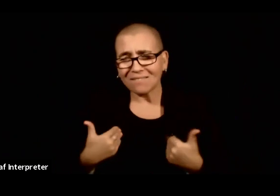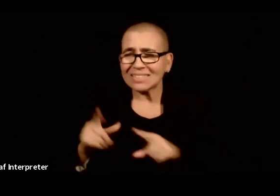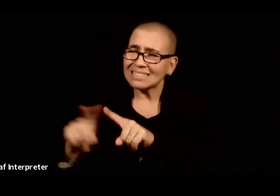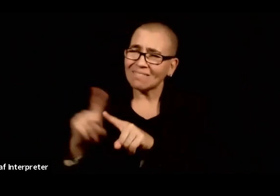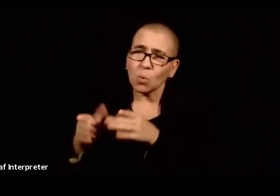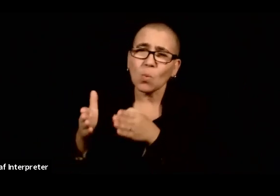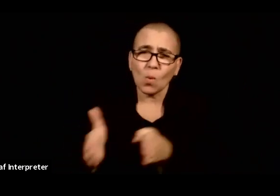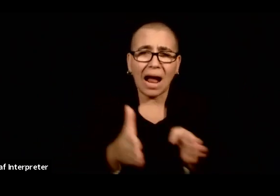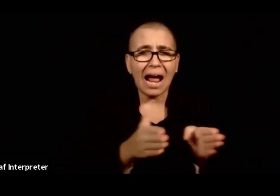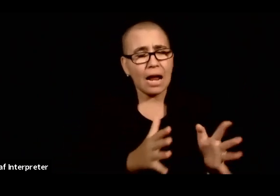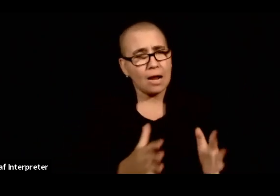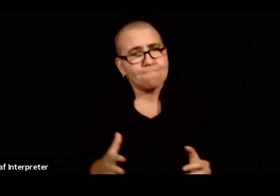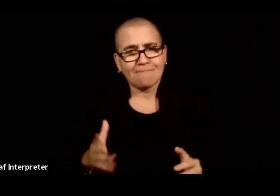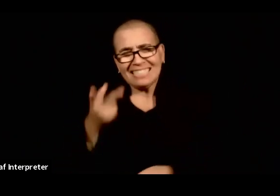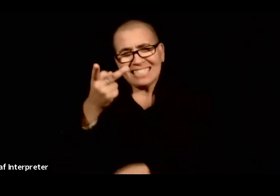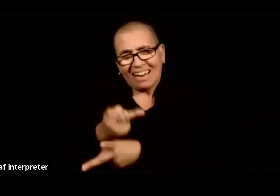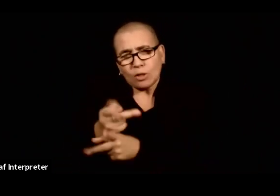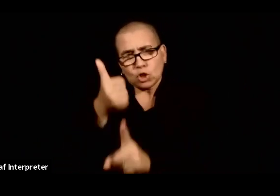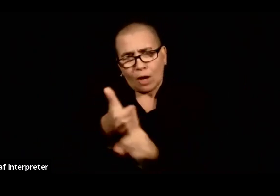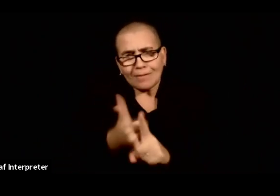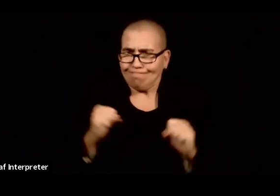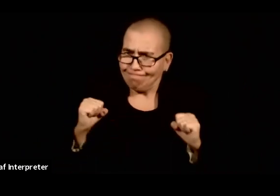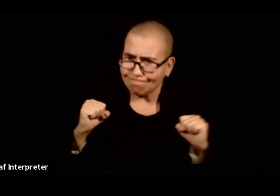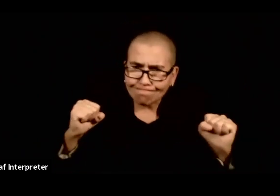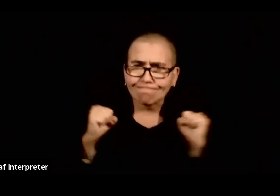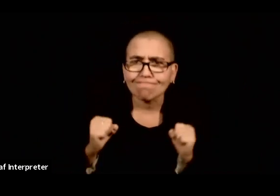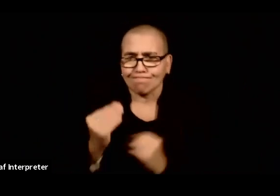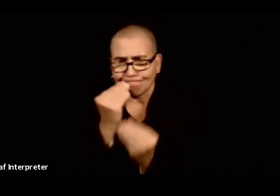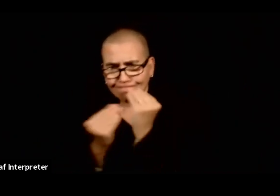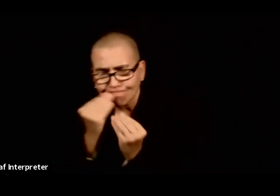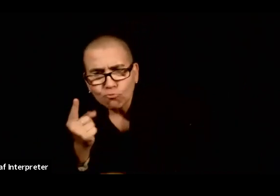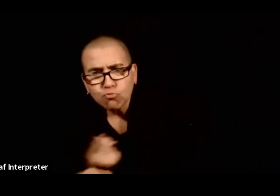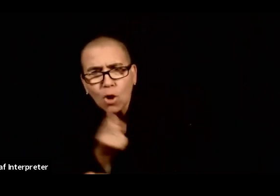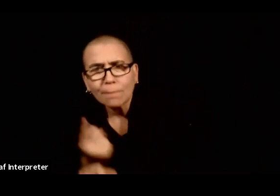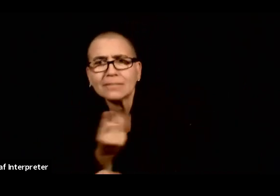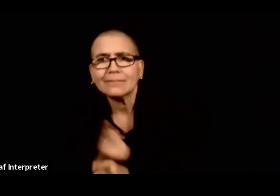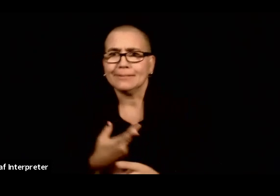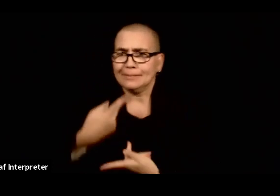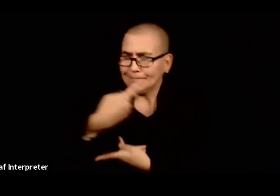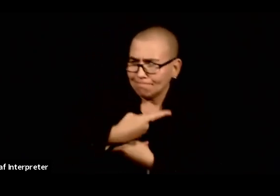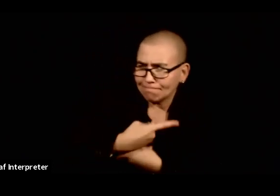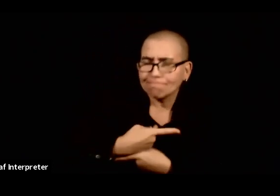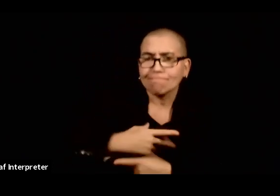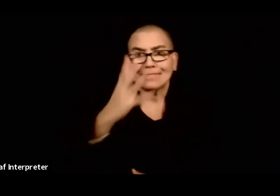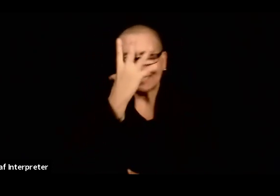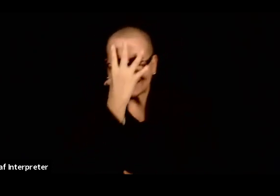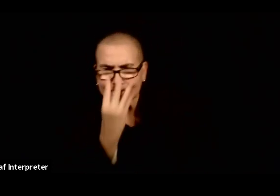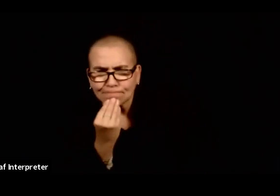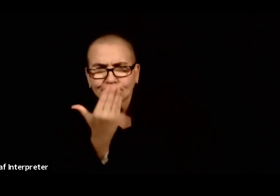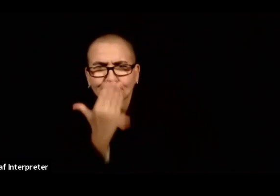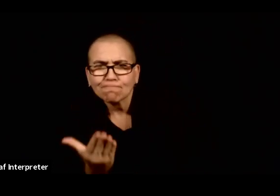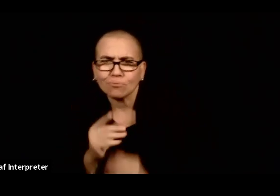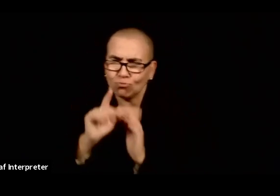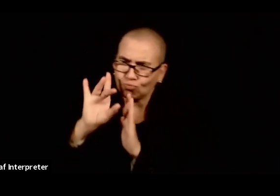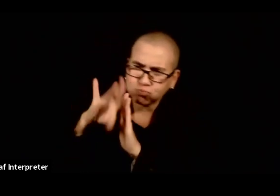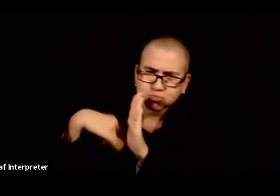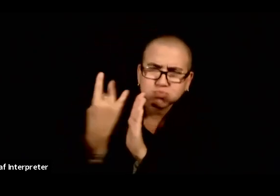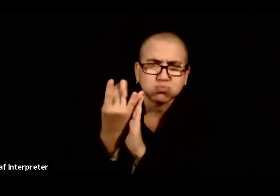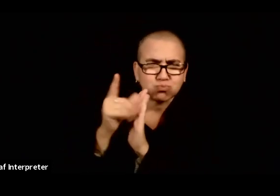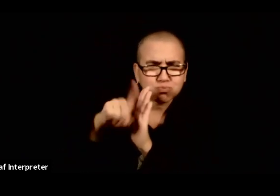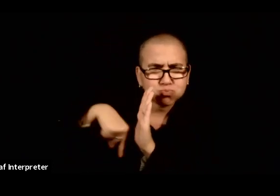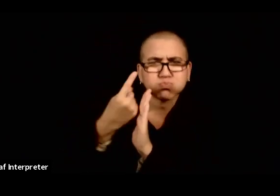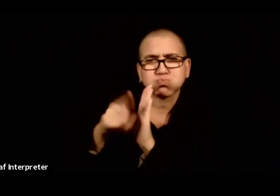staying healthy, eating well, getting sleep. Obviously, we do talk about good hand washing, and then also exercise. Those